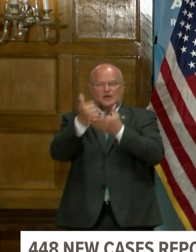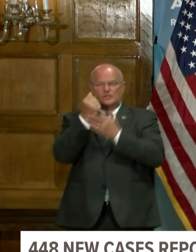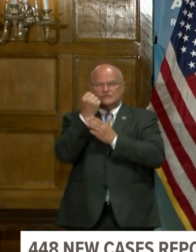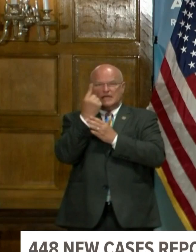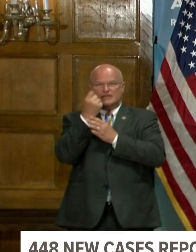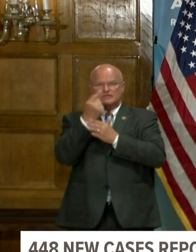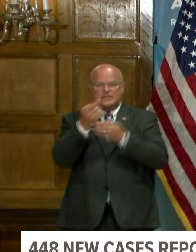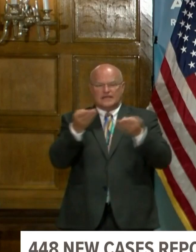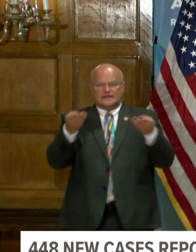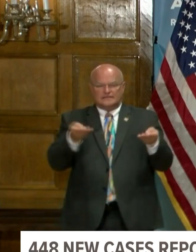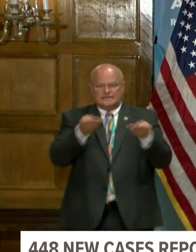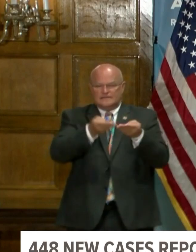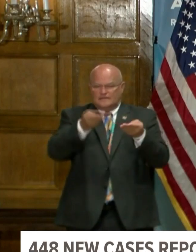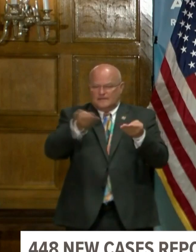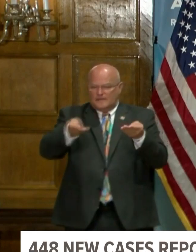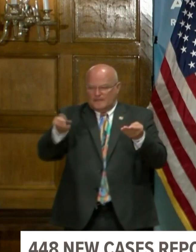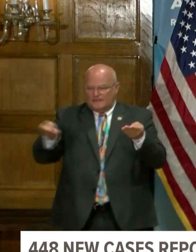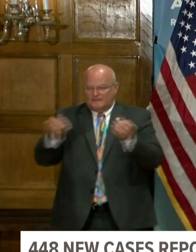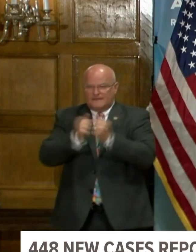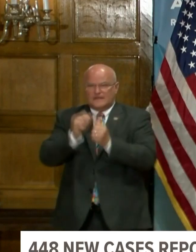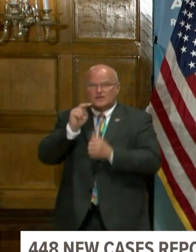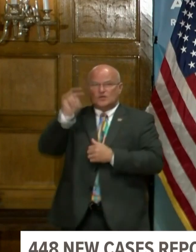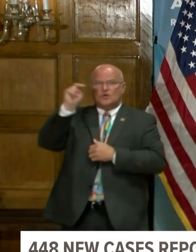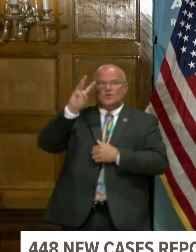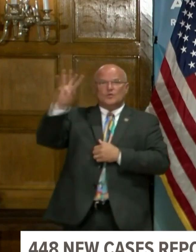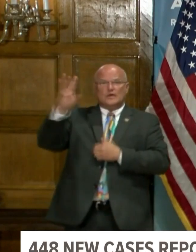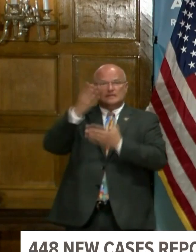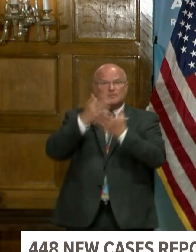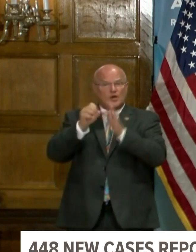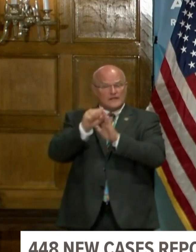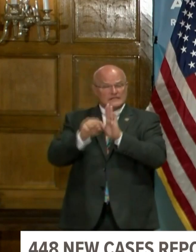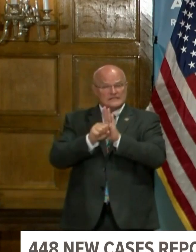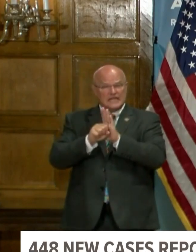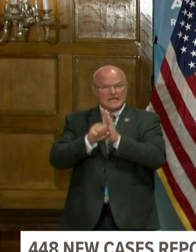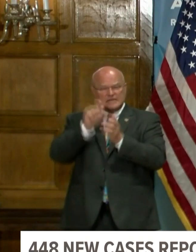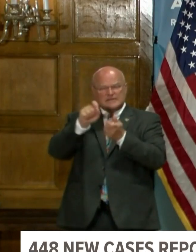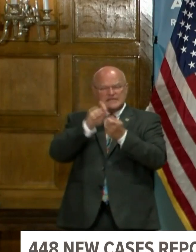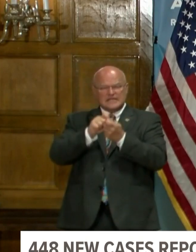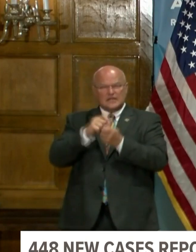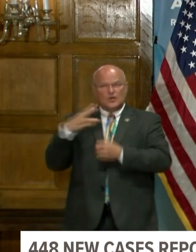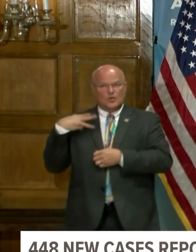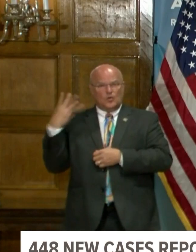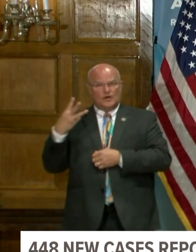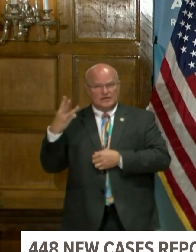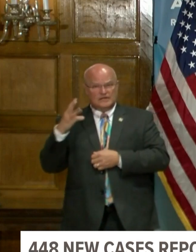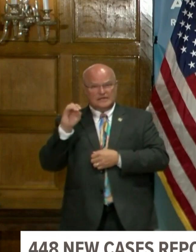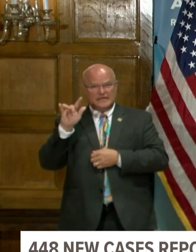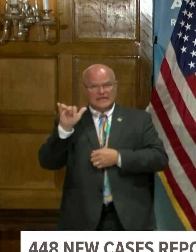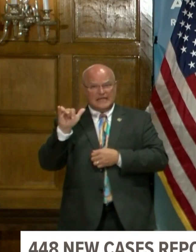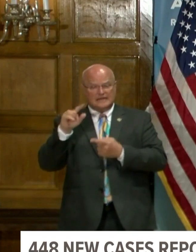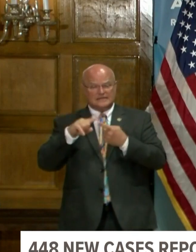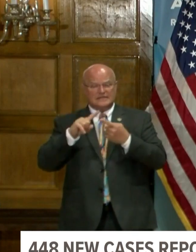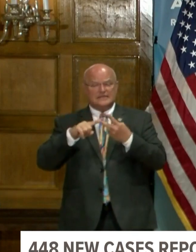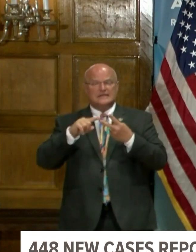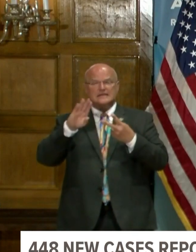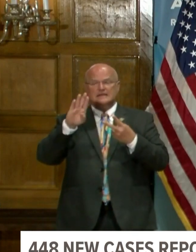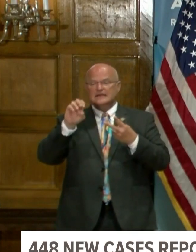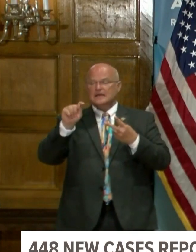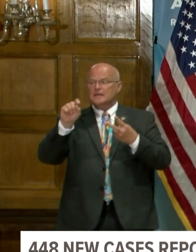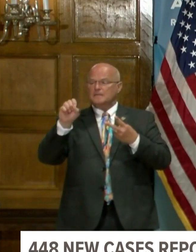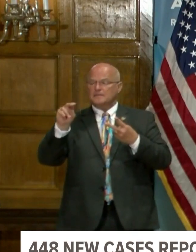of transmission in the northwest part of the state, particularly in Washington and Benton counties, helping to